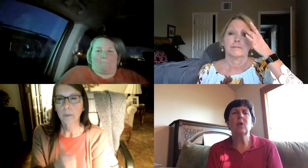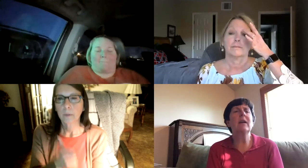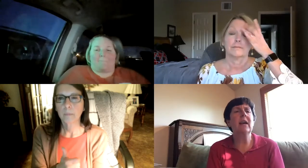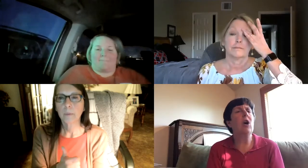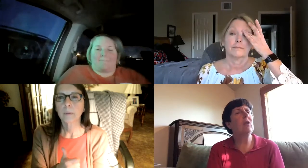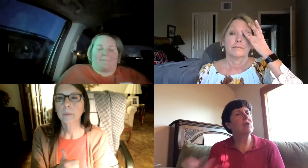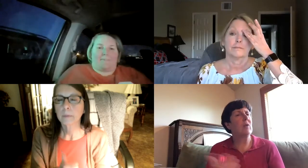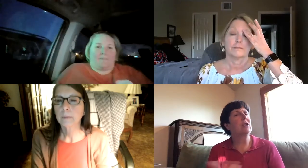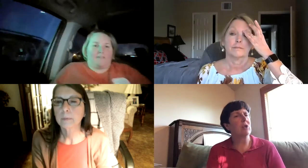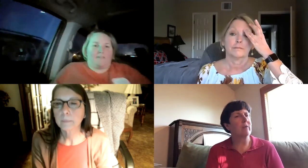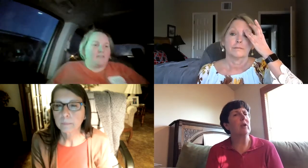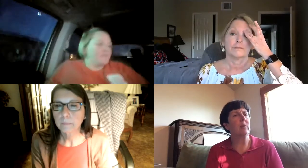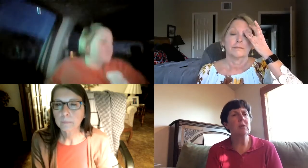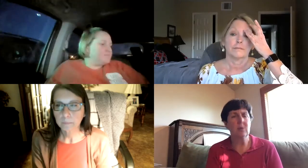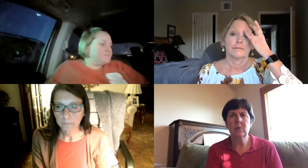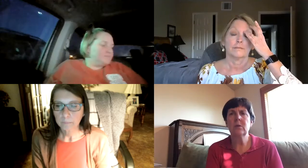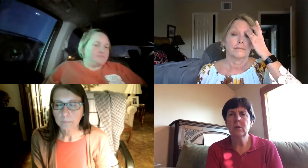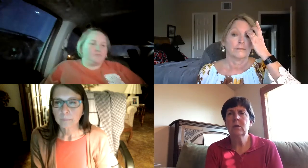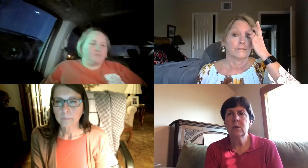Yeah, so again, all those directional verbs.